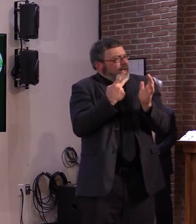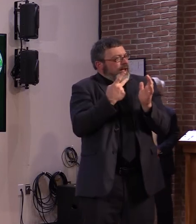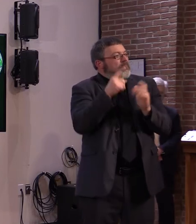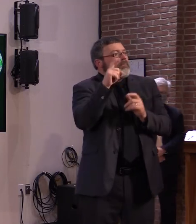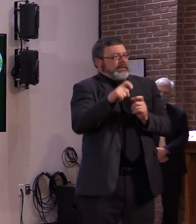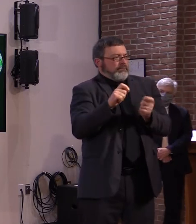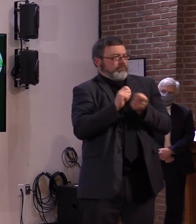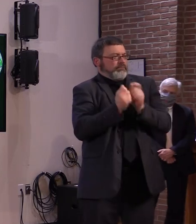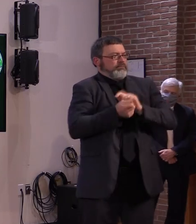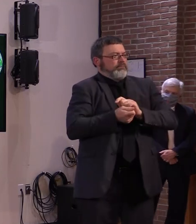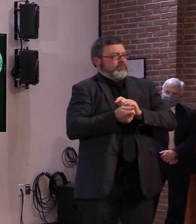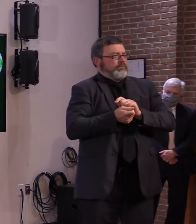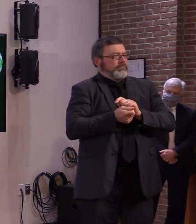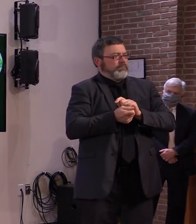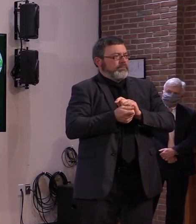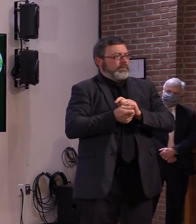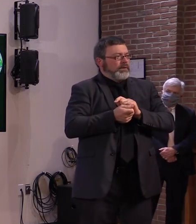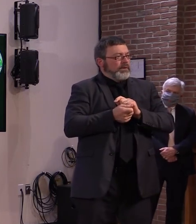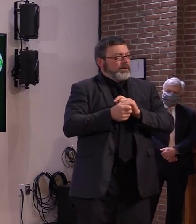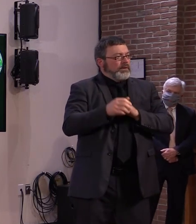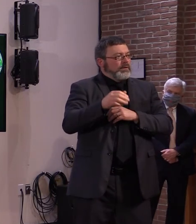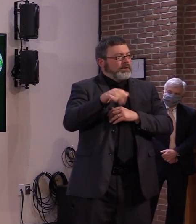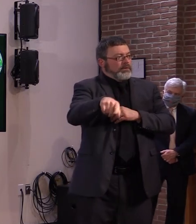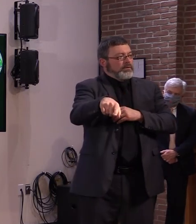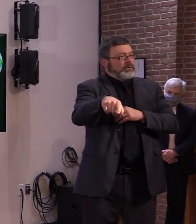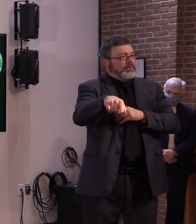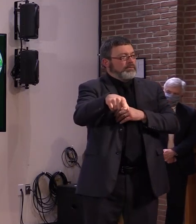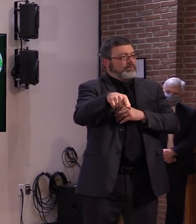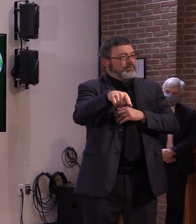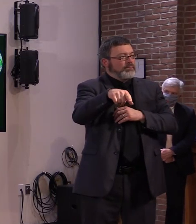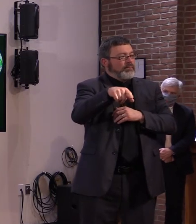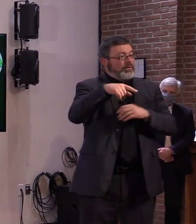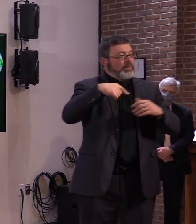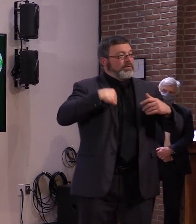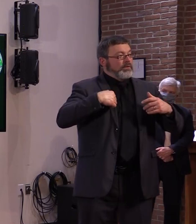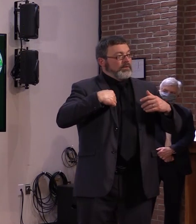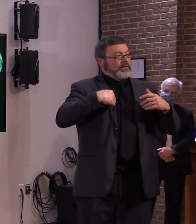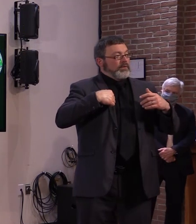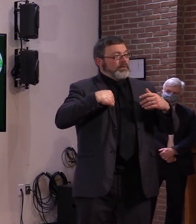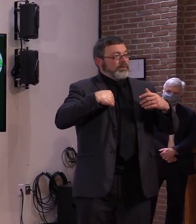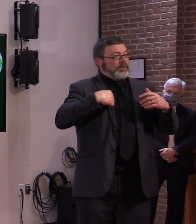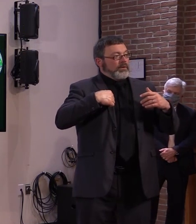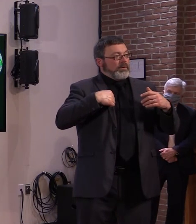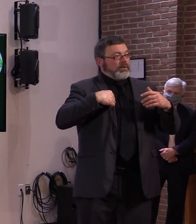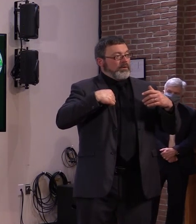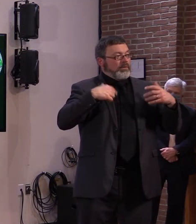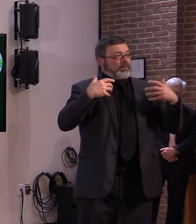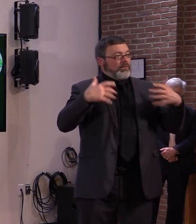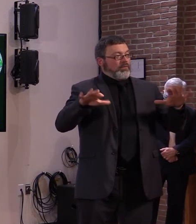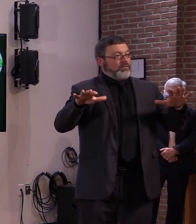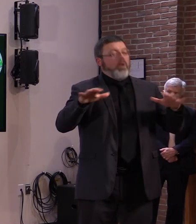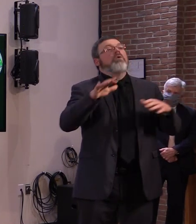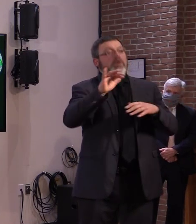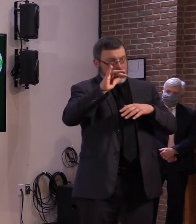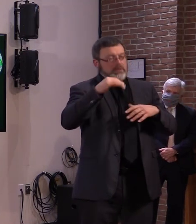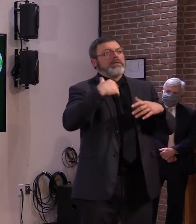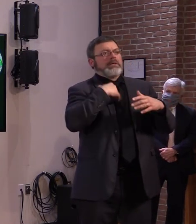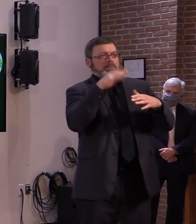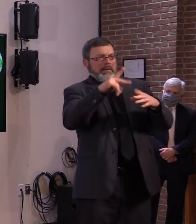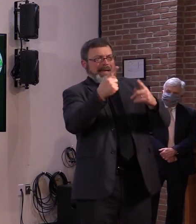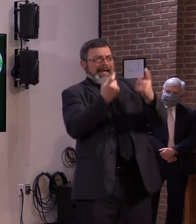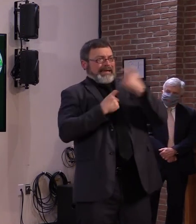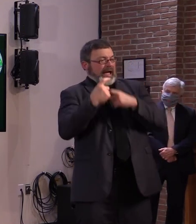after Thanksgiving as part of a preemptive strategy to address potential safety, travel, and quarantine considerations. Quite